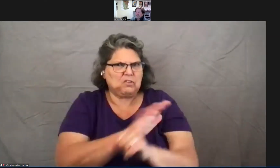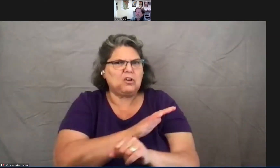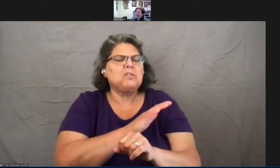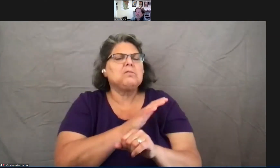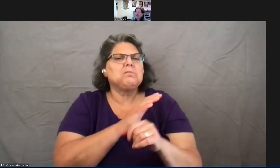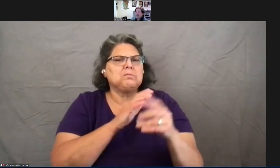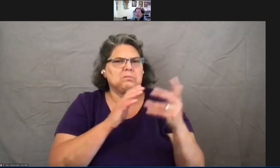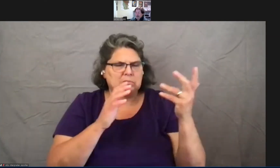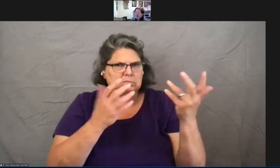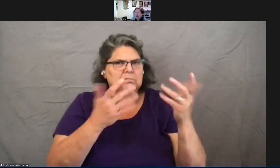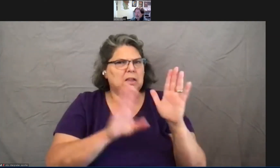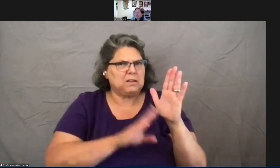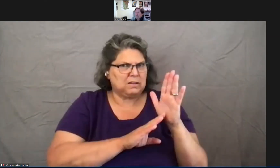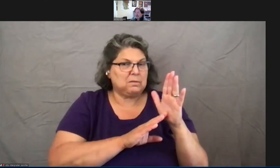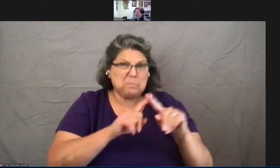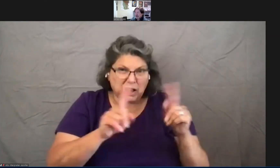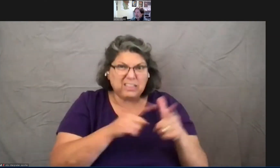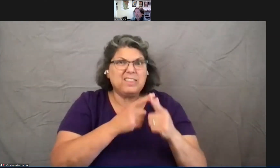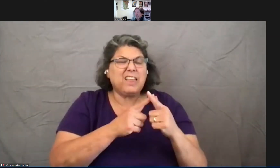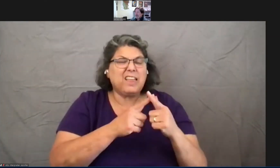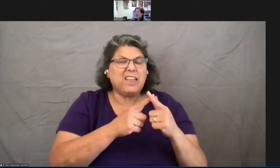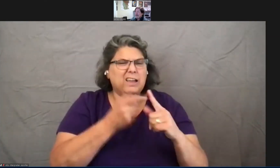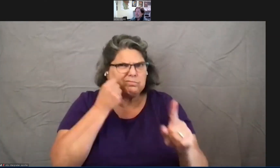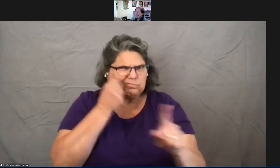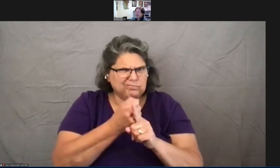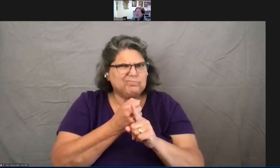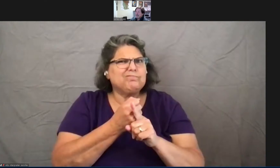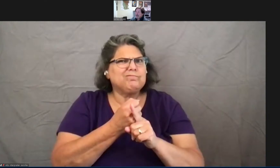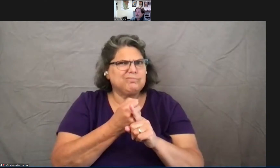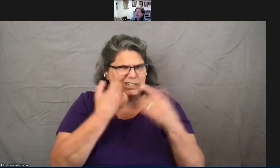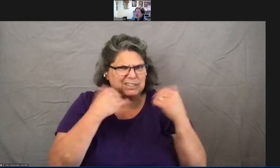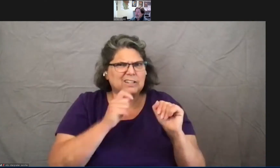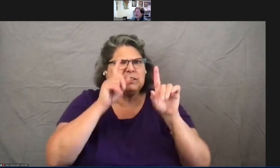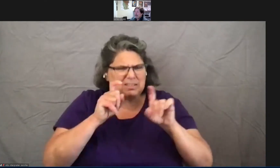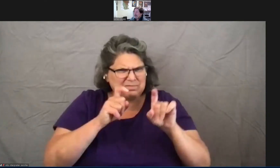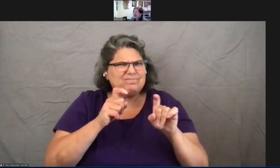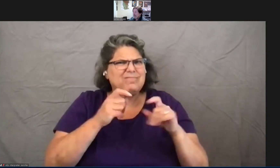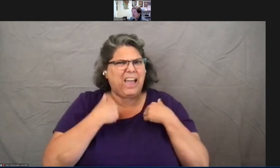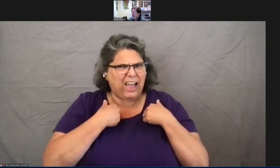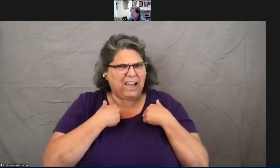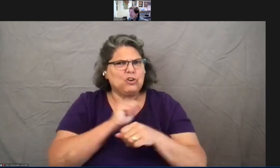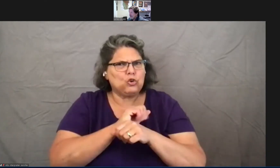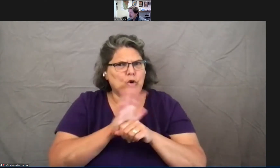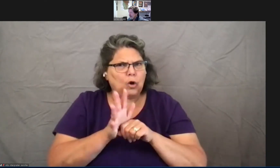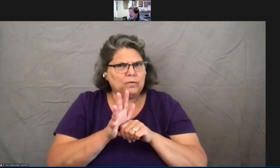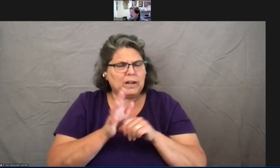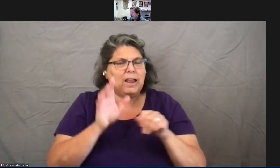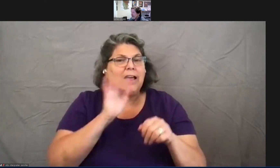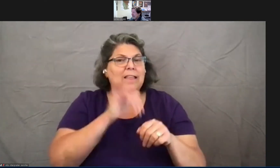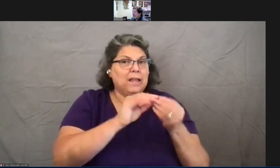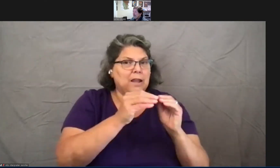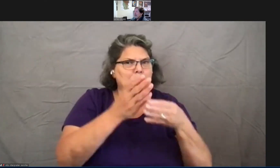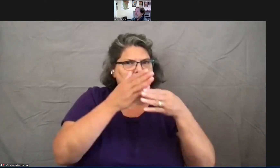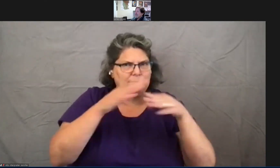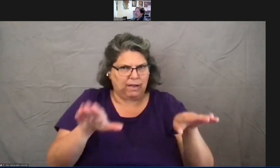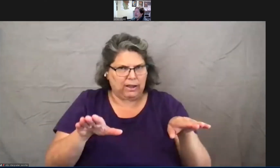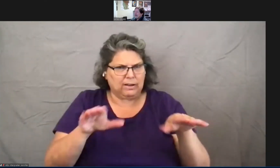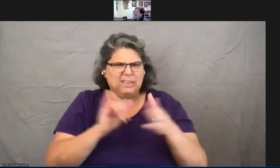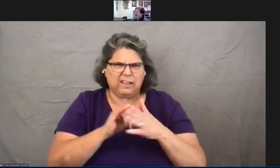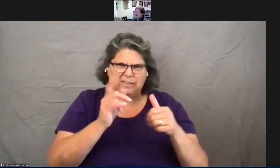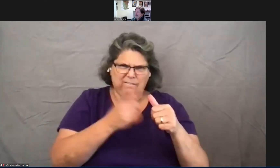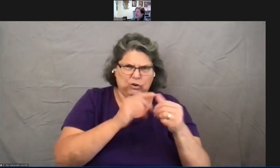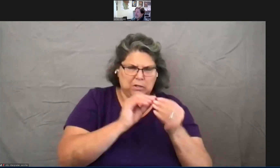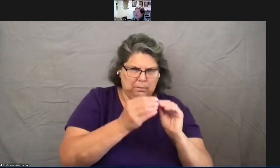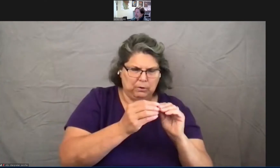developed COVID, a positive test for COVID, and we've divided that number, and that's the first number, 210,